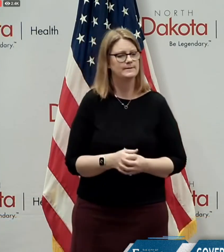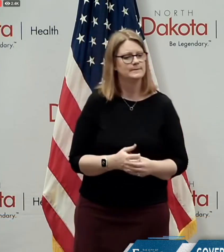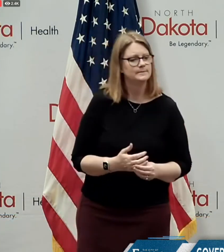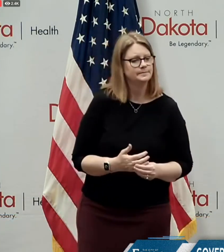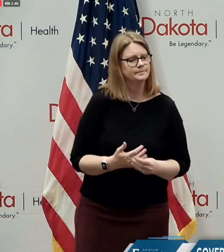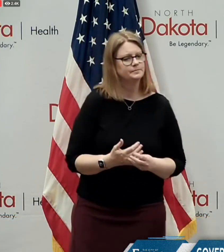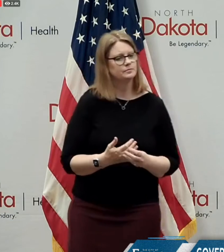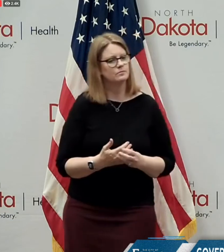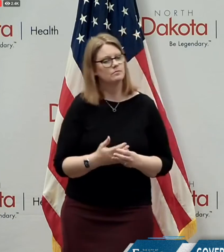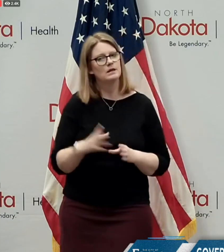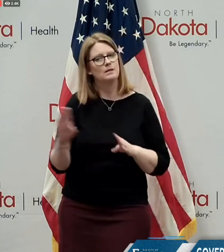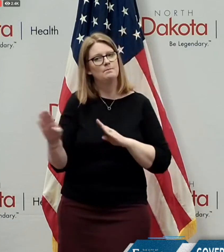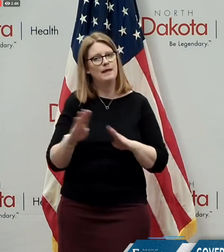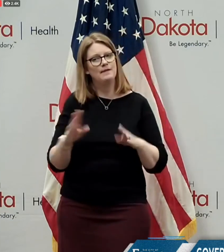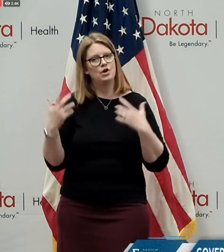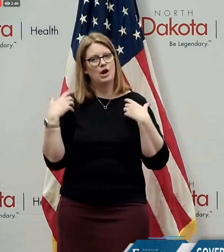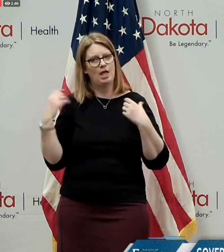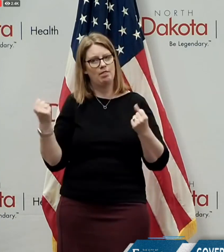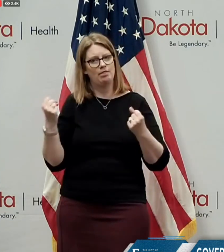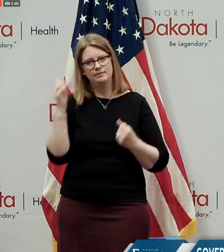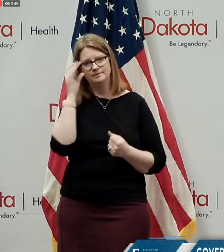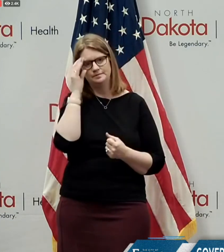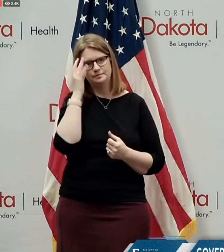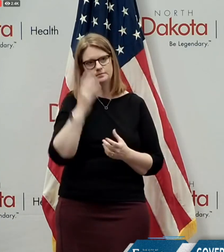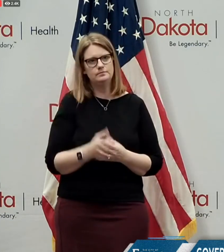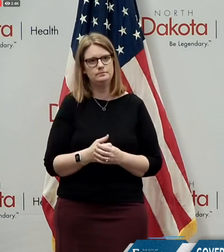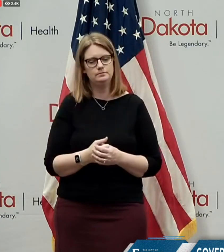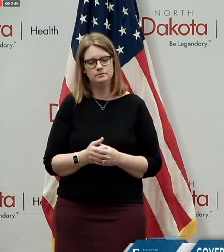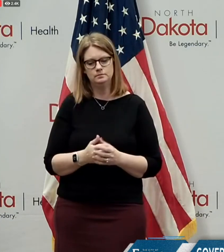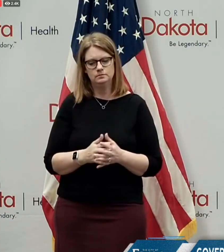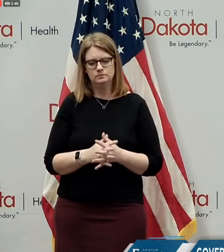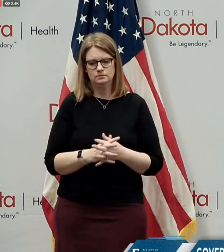next topic is behavioral health update.